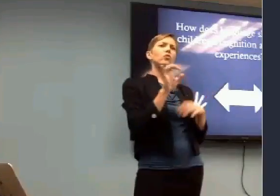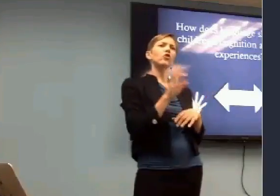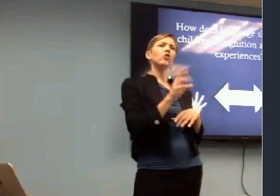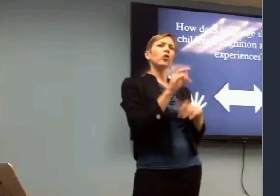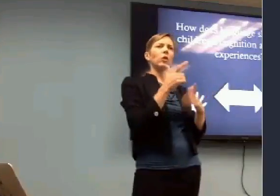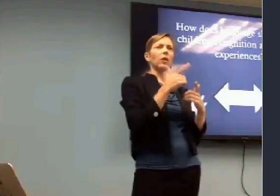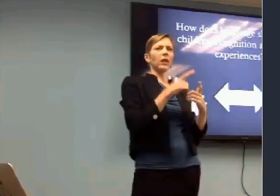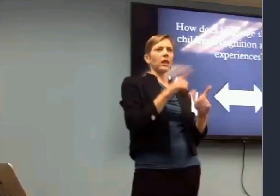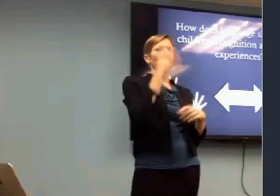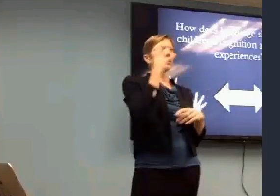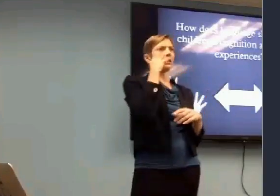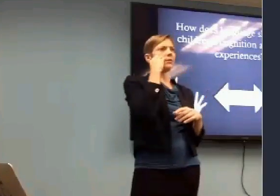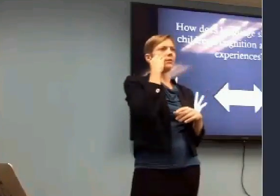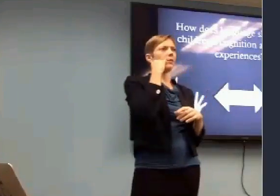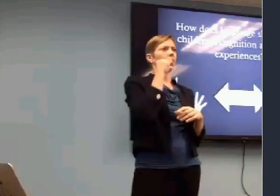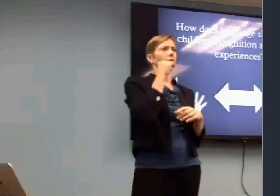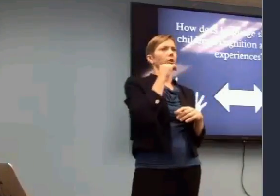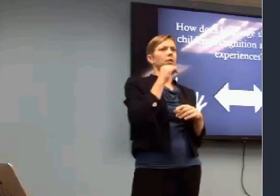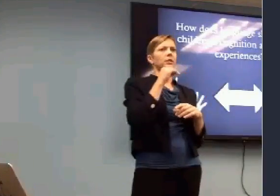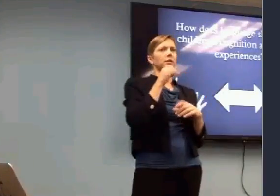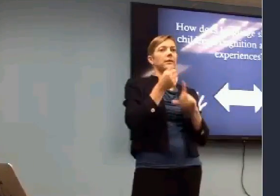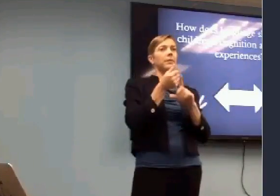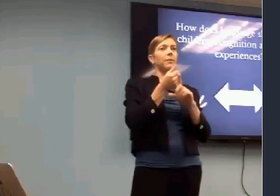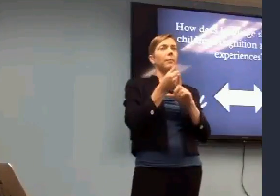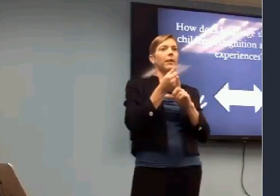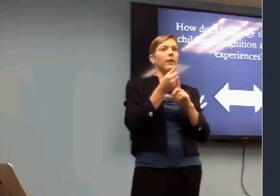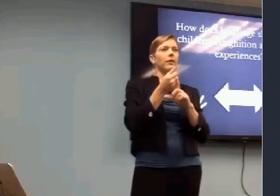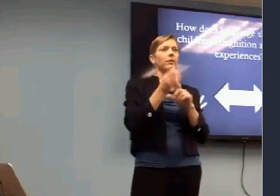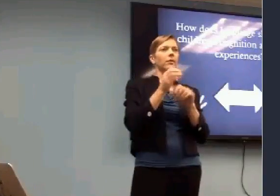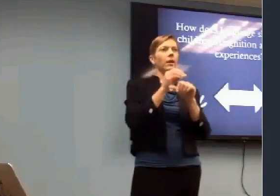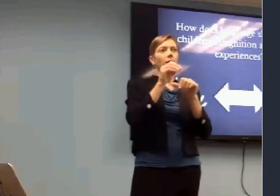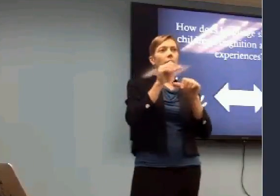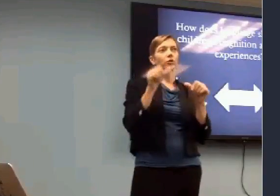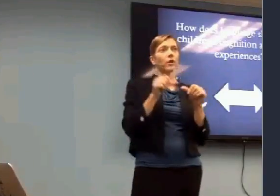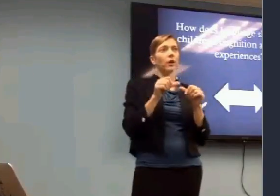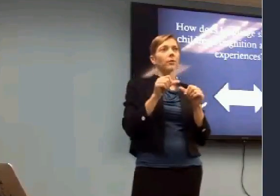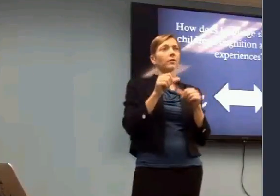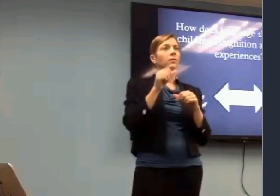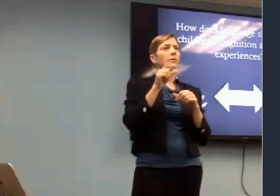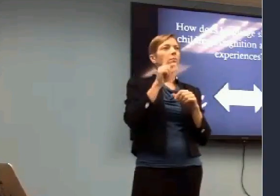how does language shape deaf children's cognition